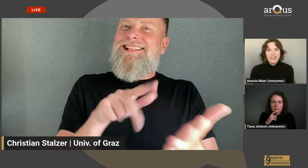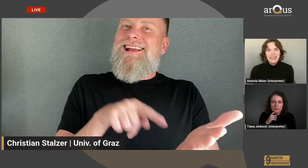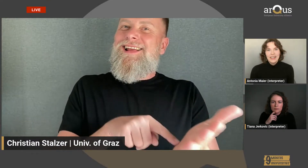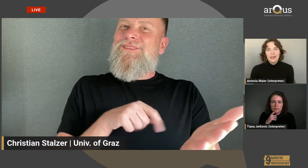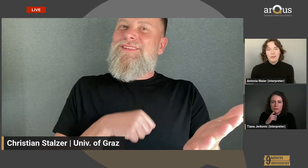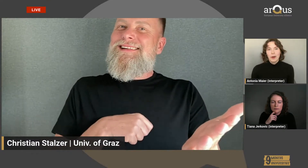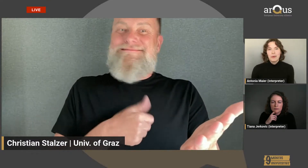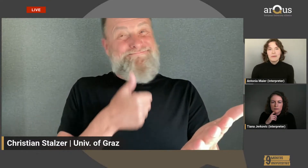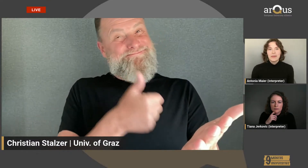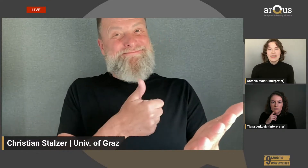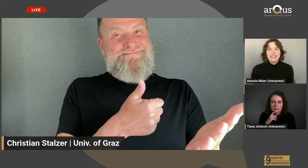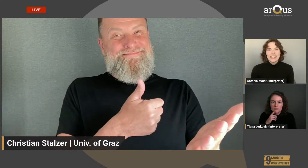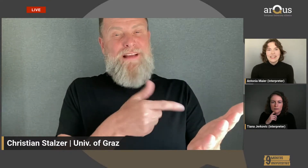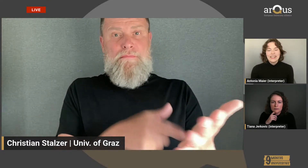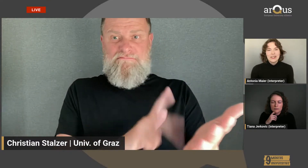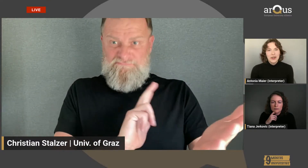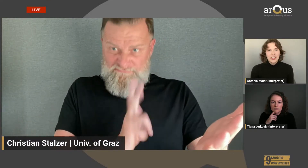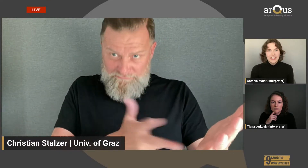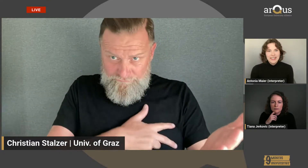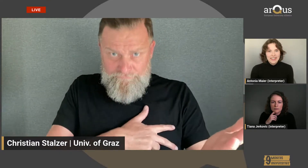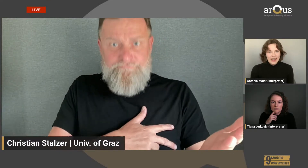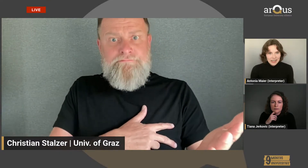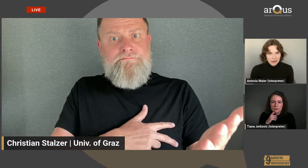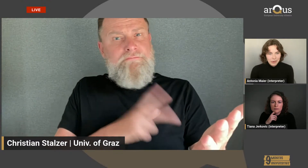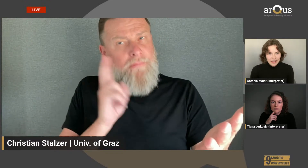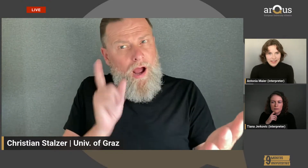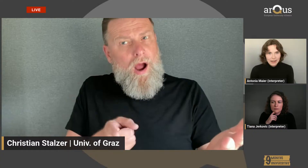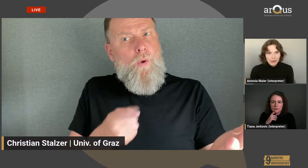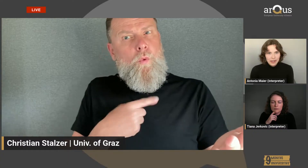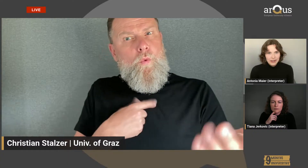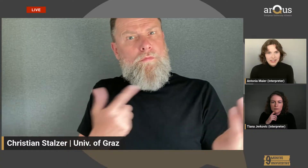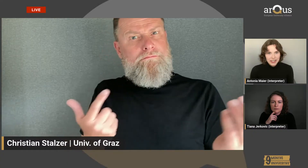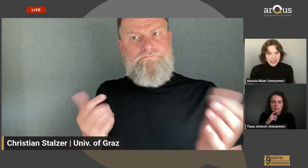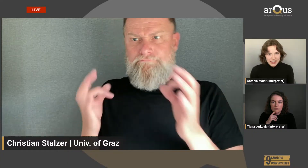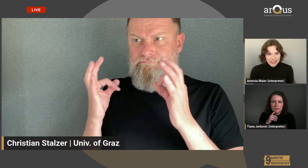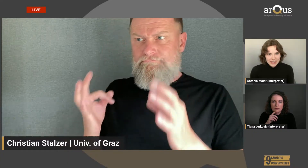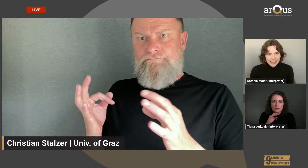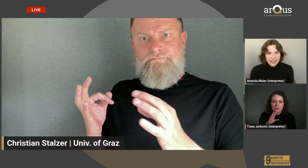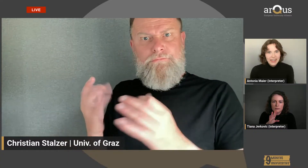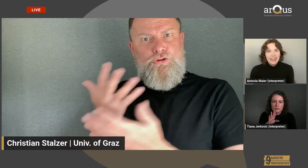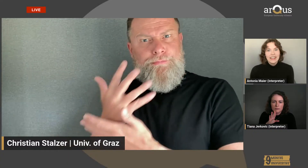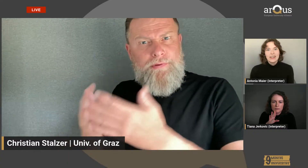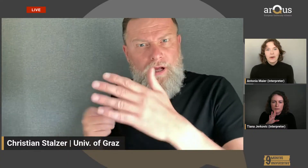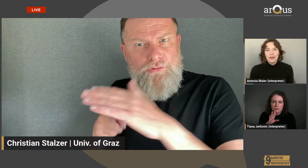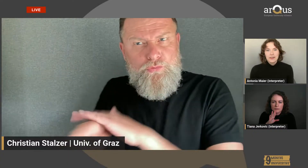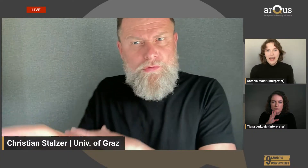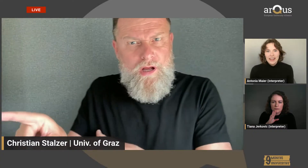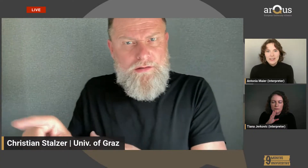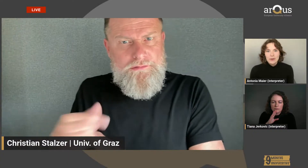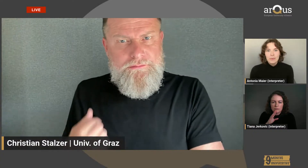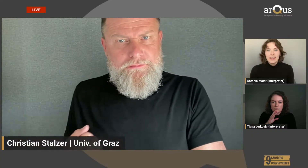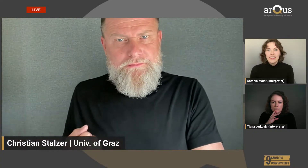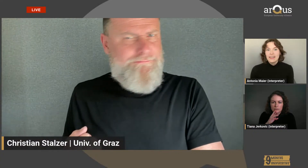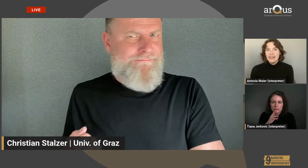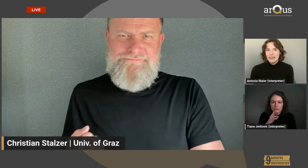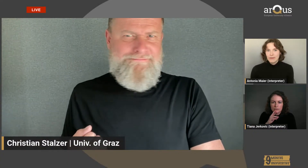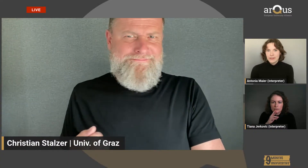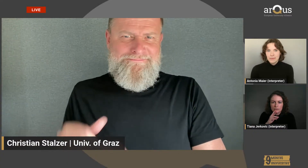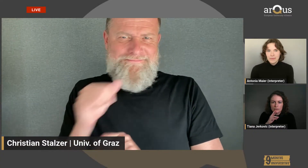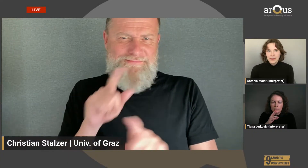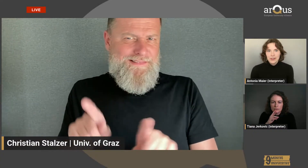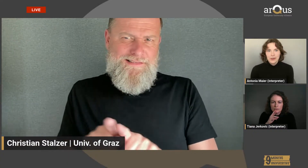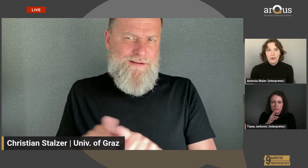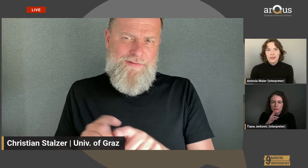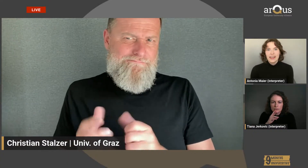But the problem is that it's not just done with legal recognition, it also has to be